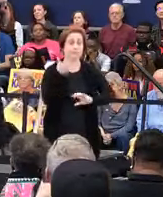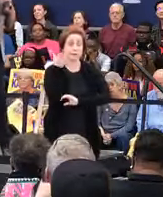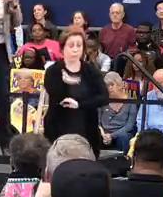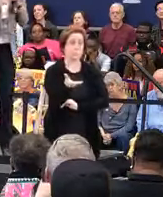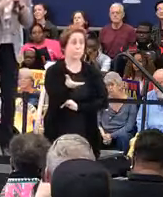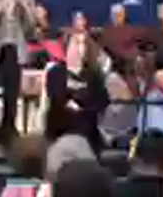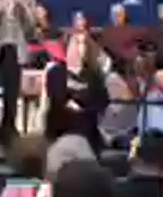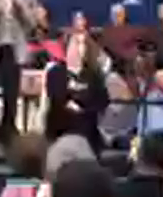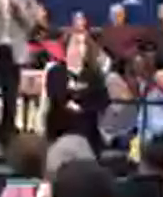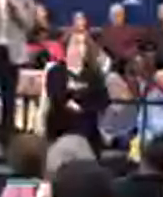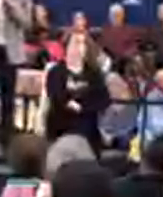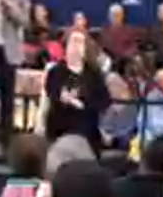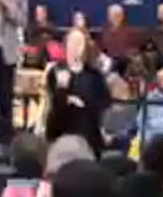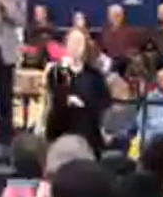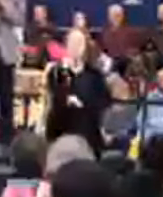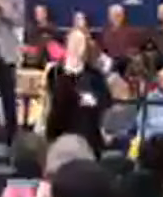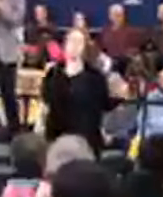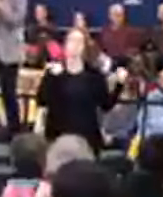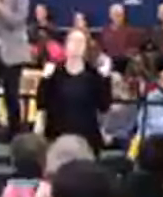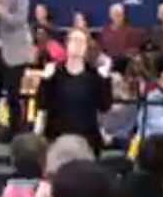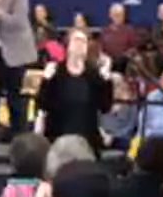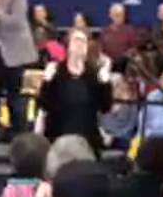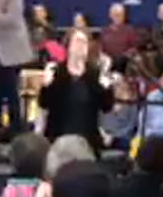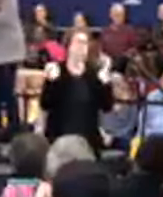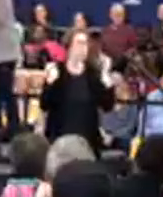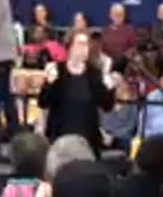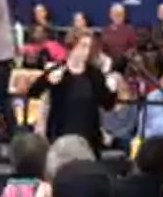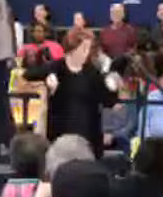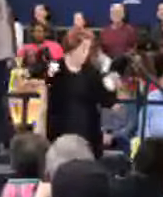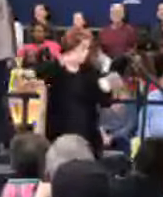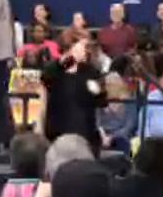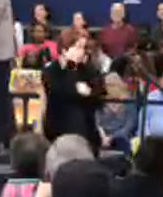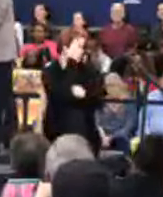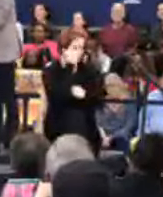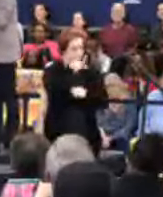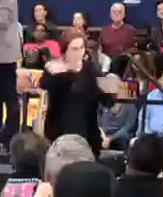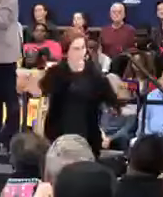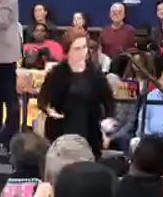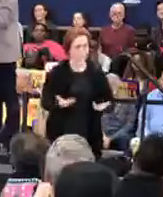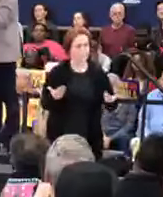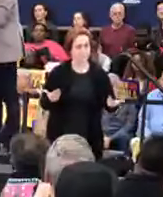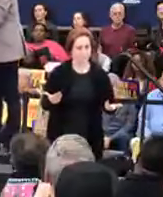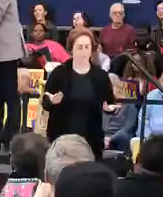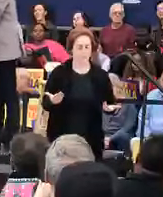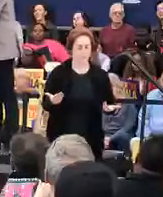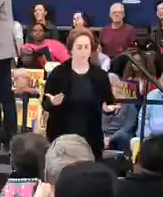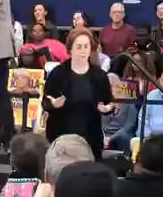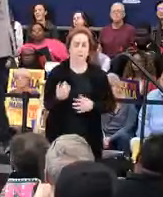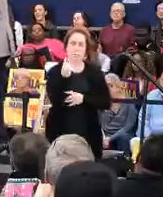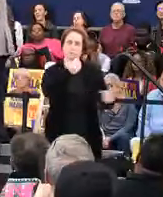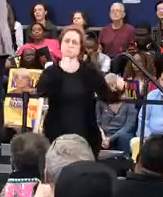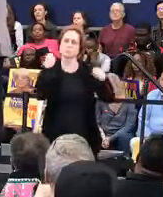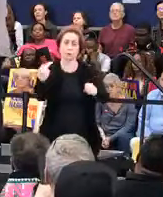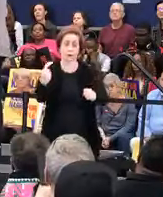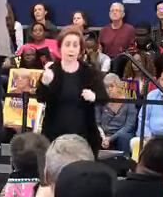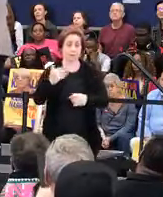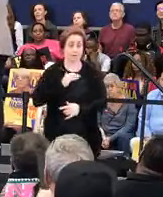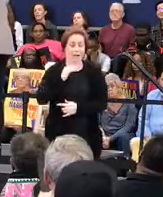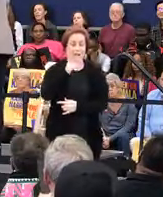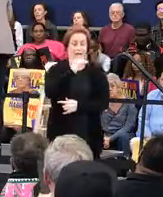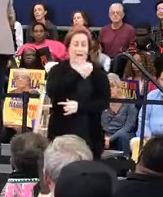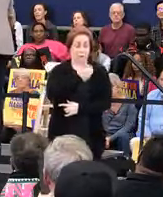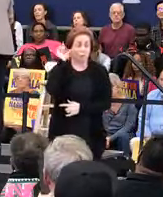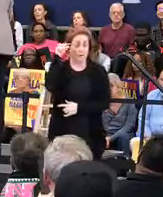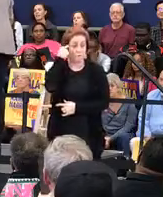one of the strengths, and you know it, which is why you are here, of our democracy